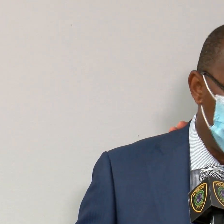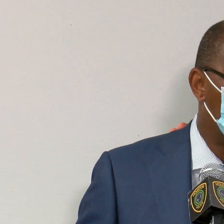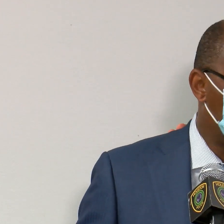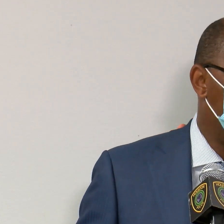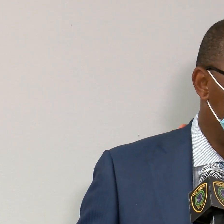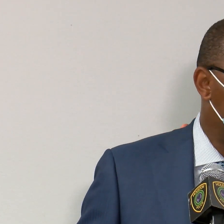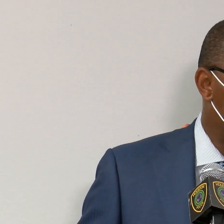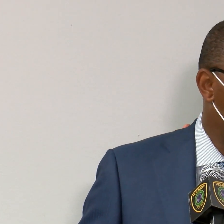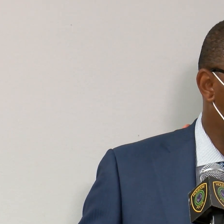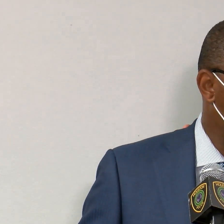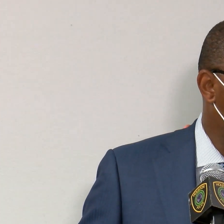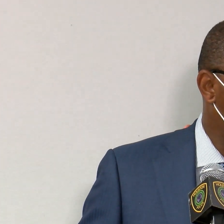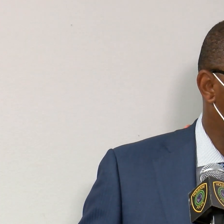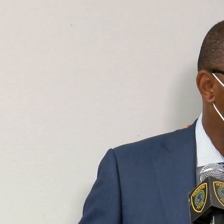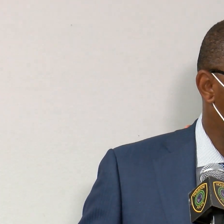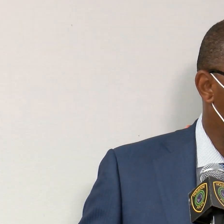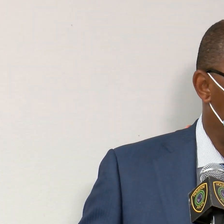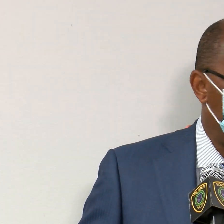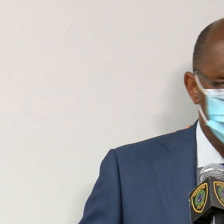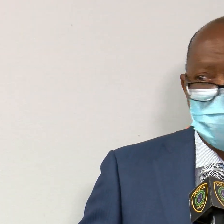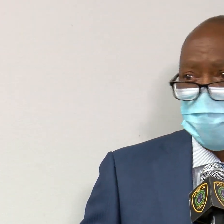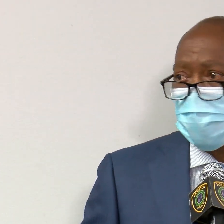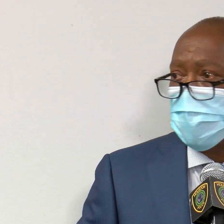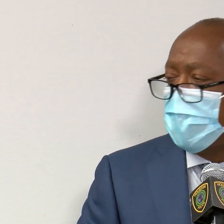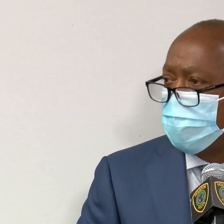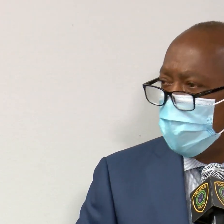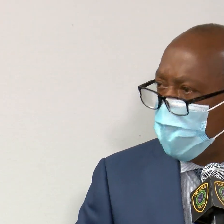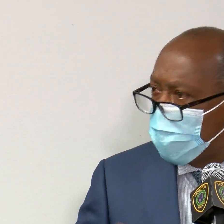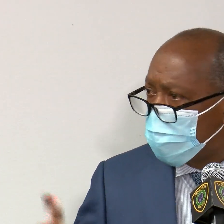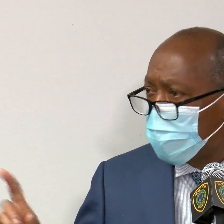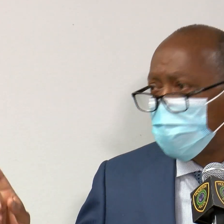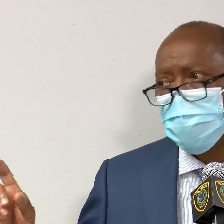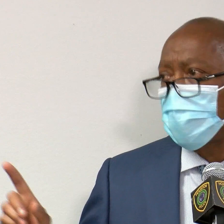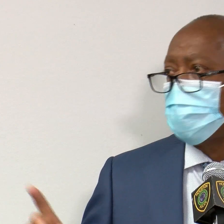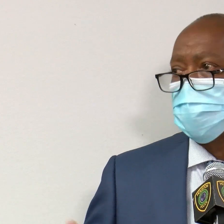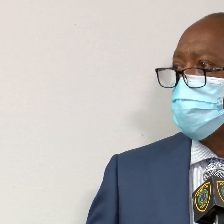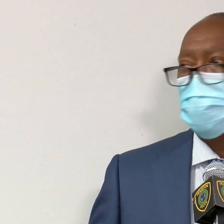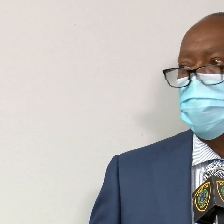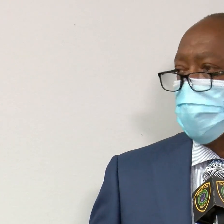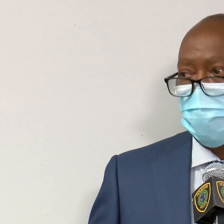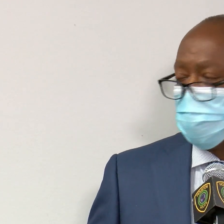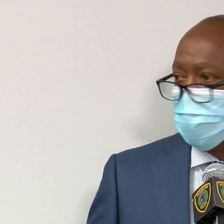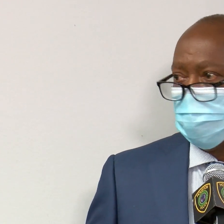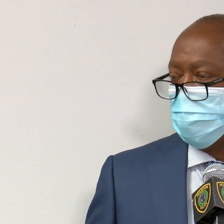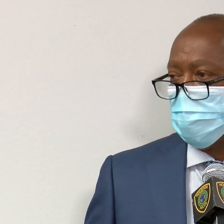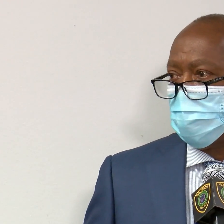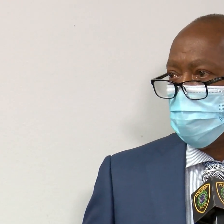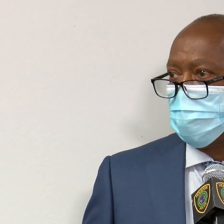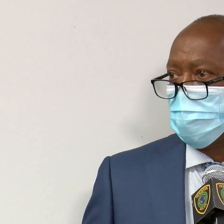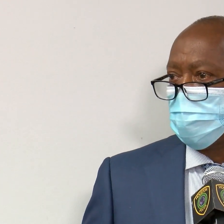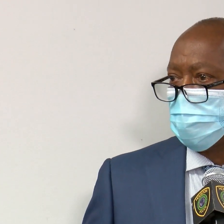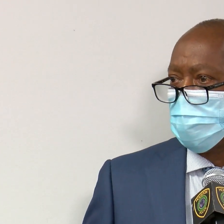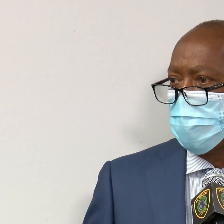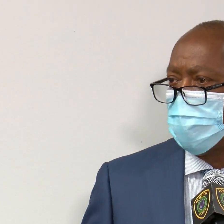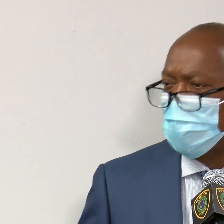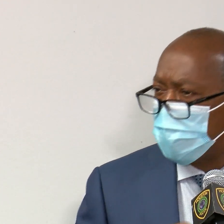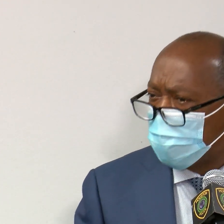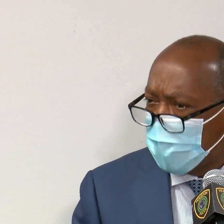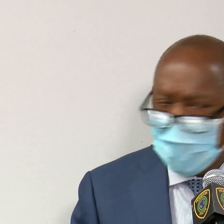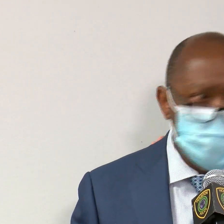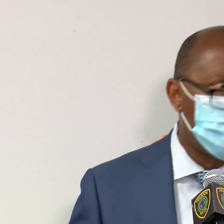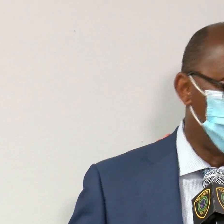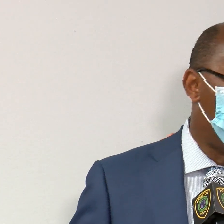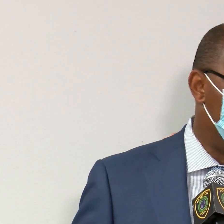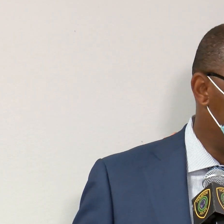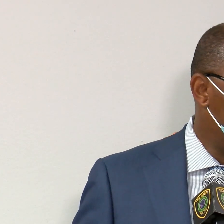there are consequences. And for the good of every police officer who serves, for the good